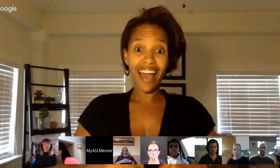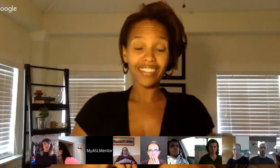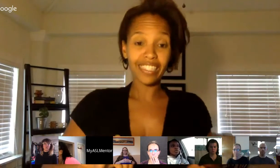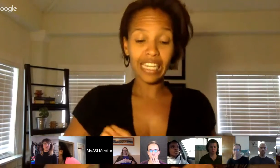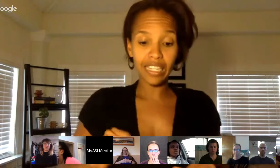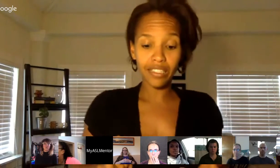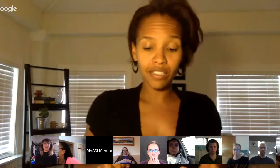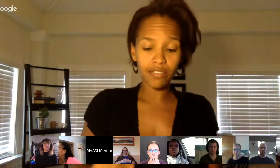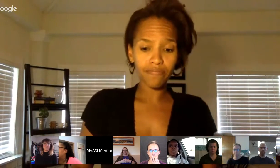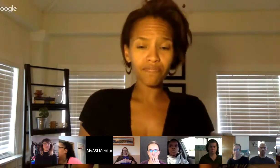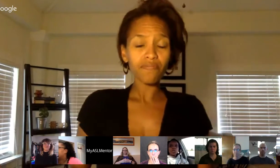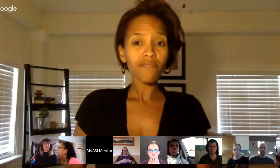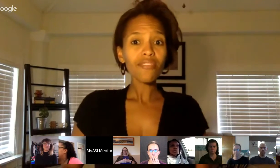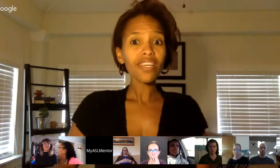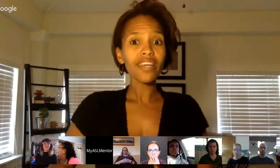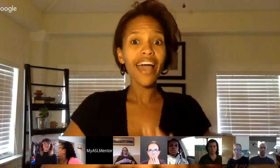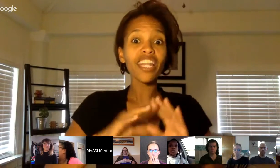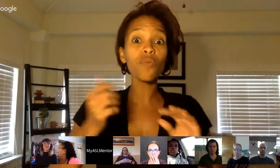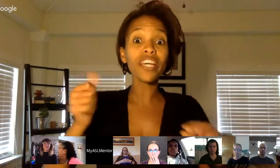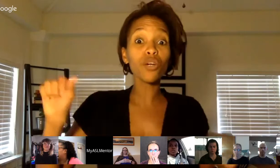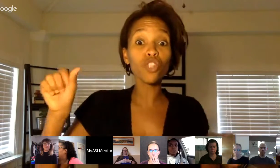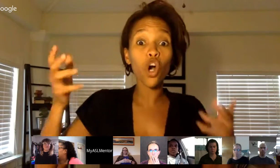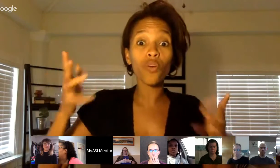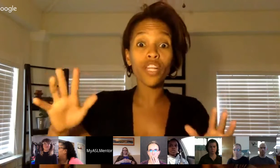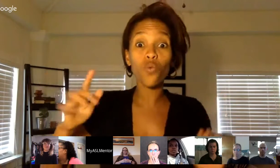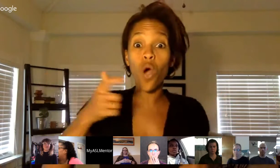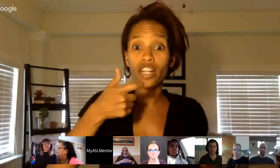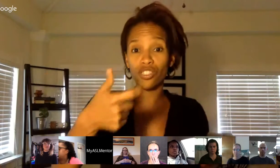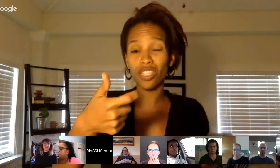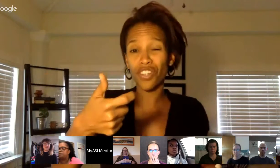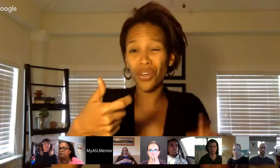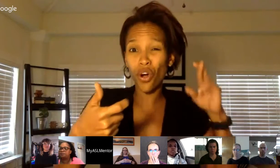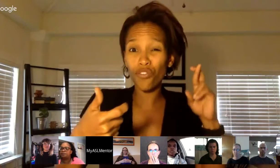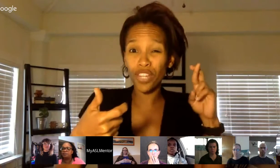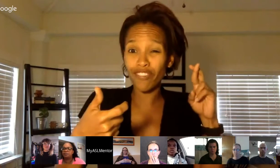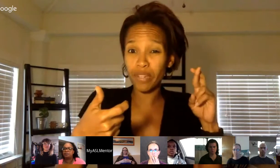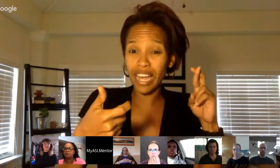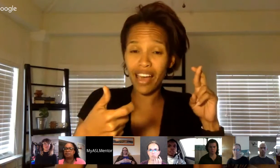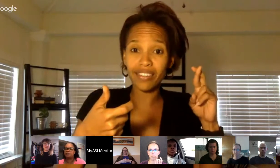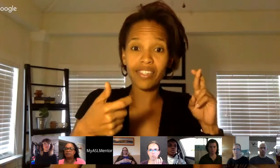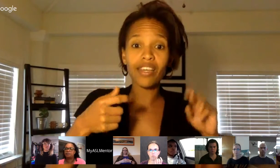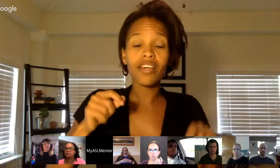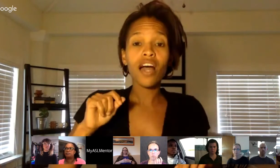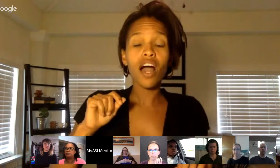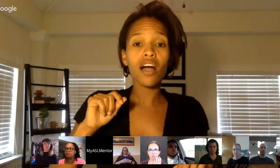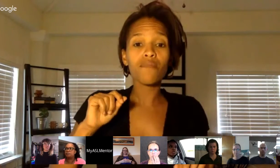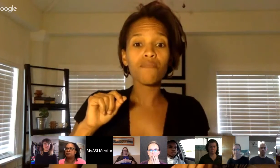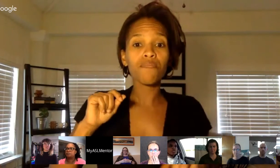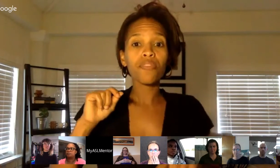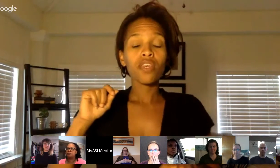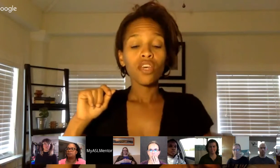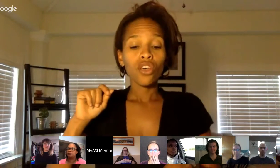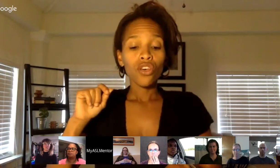to ask is, anybody who's already watched this video, hopefully everybody has,